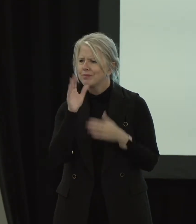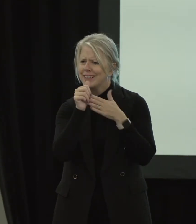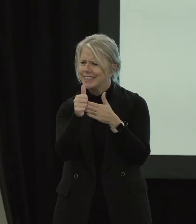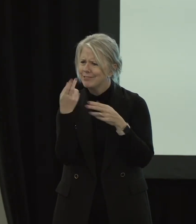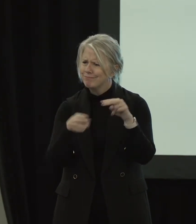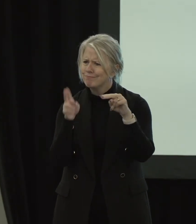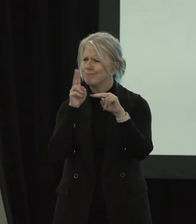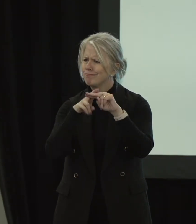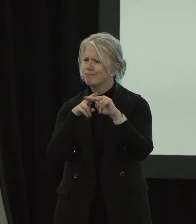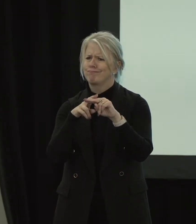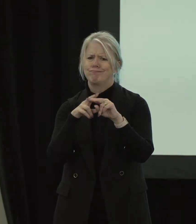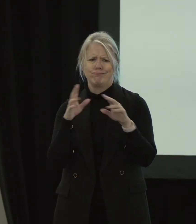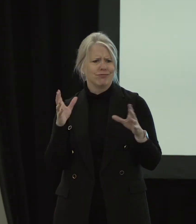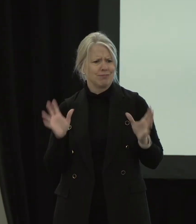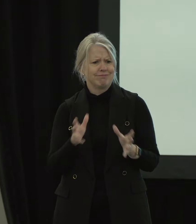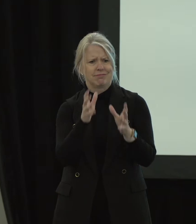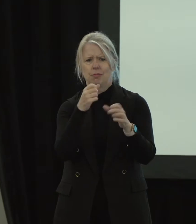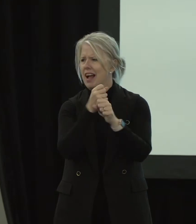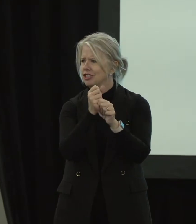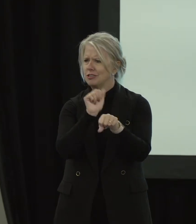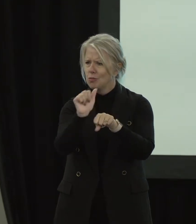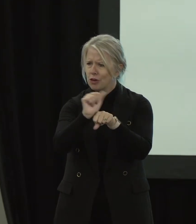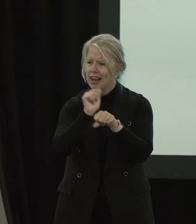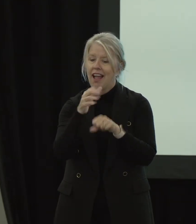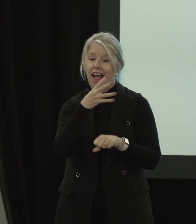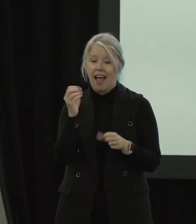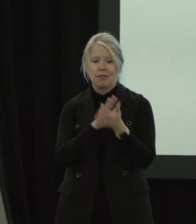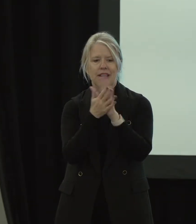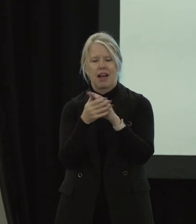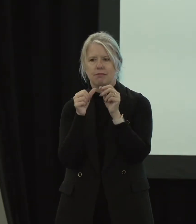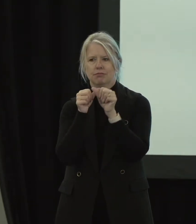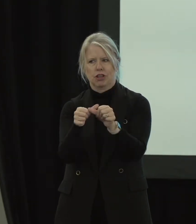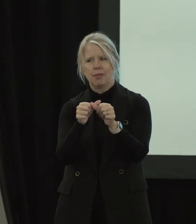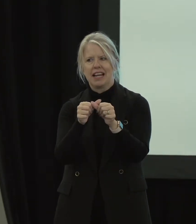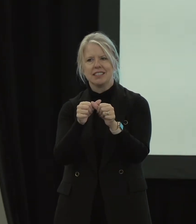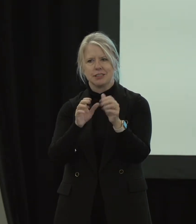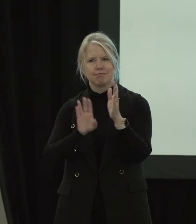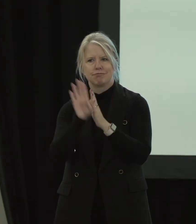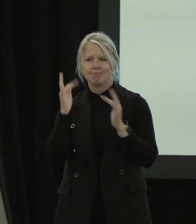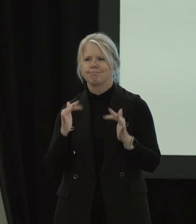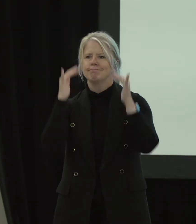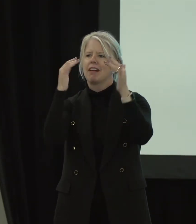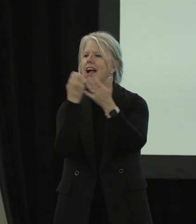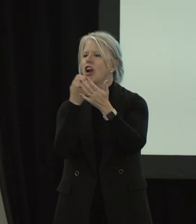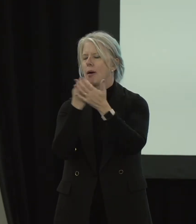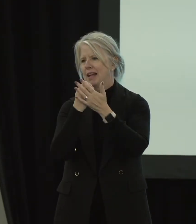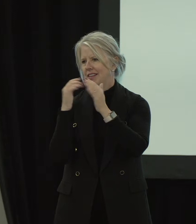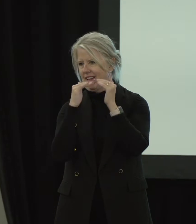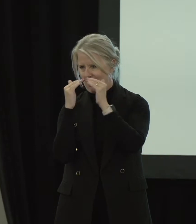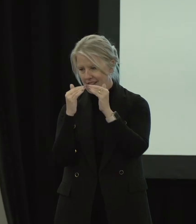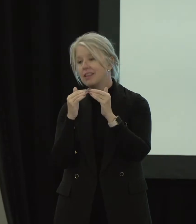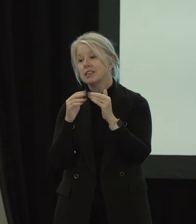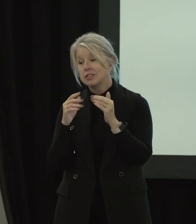increase in productive capacity and a permanently higher level of economic activity. Businesses